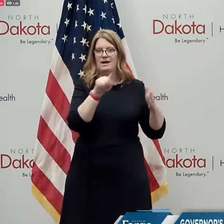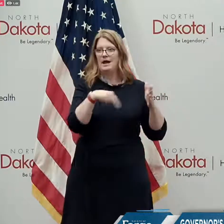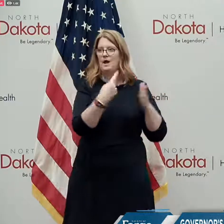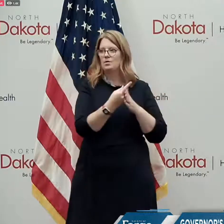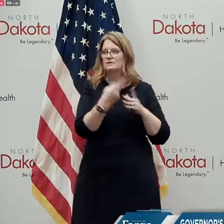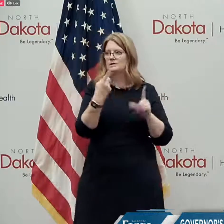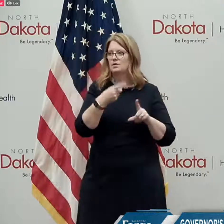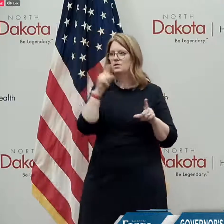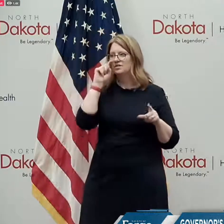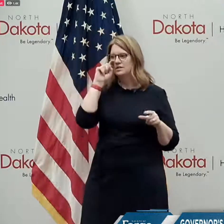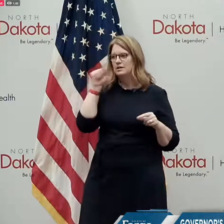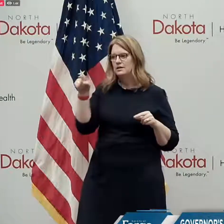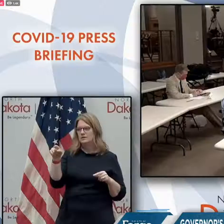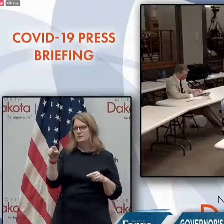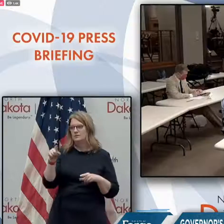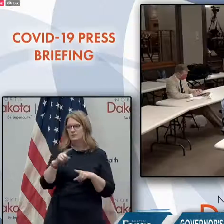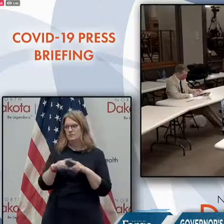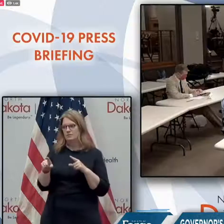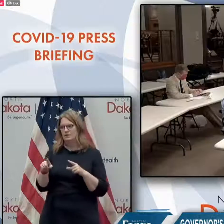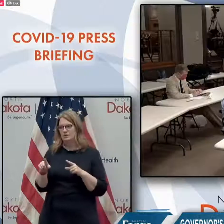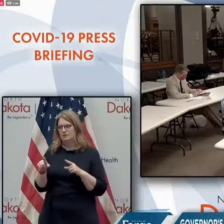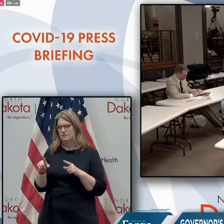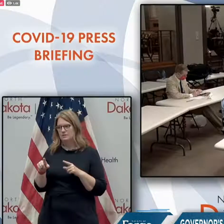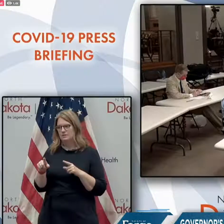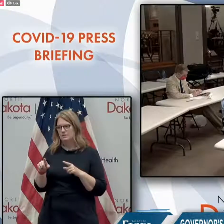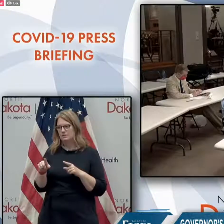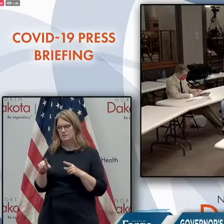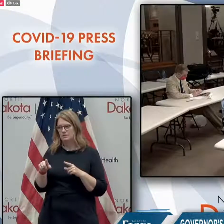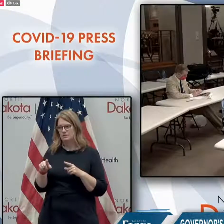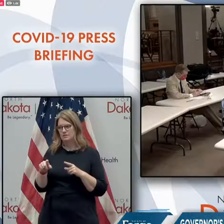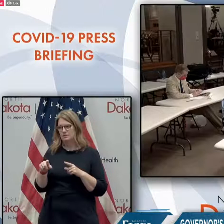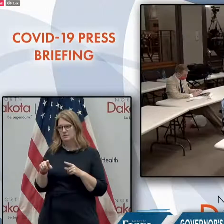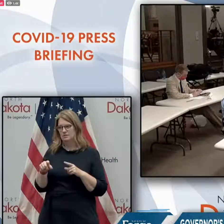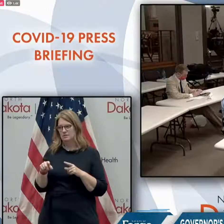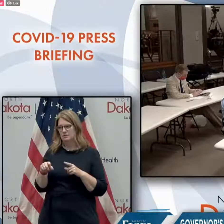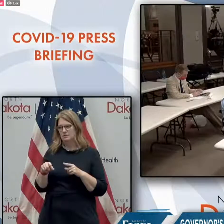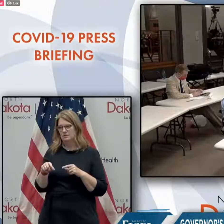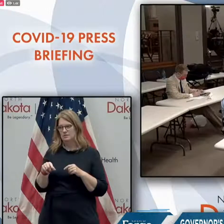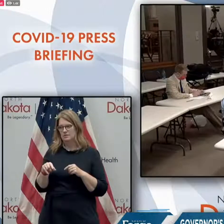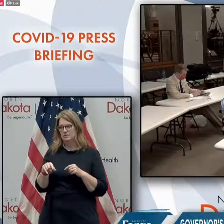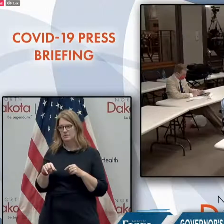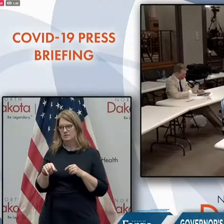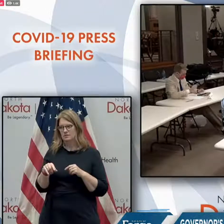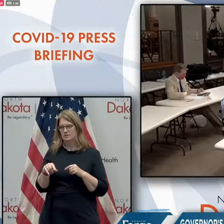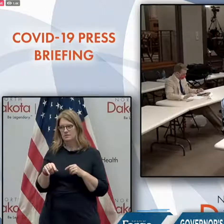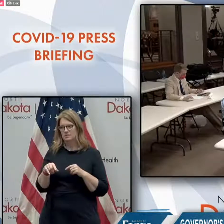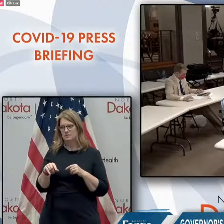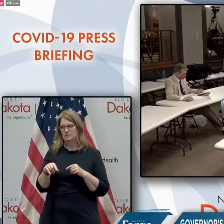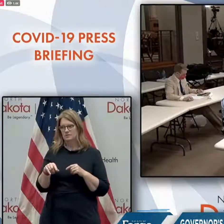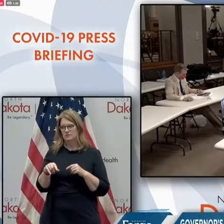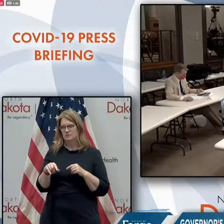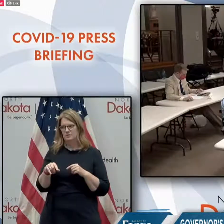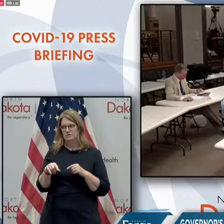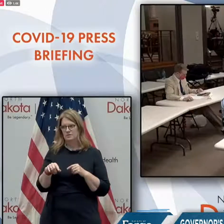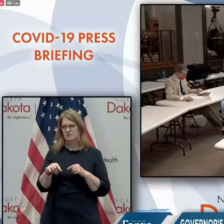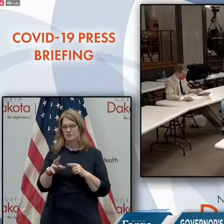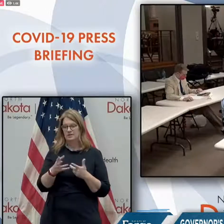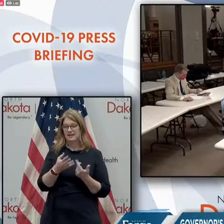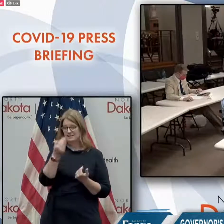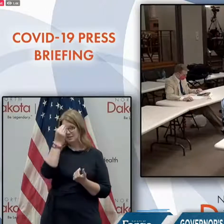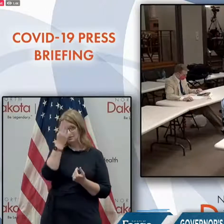Is the notification of a positive the same as contact with your contact